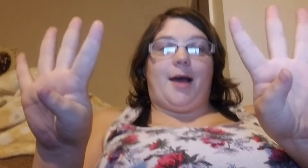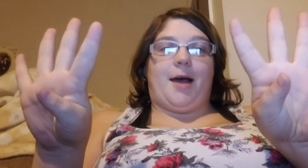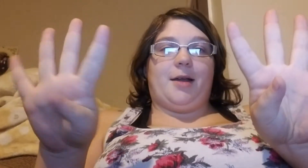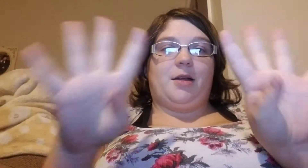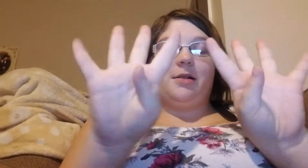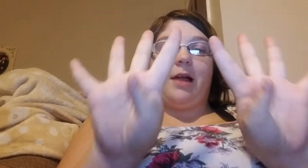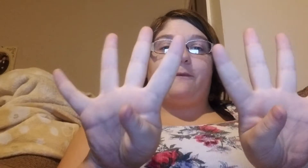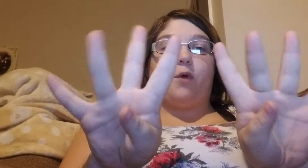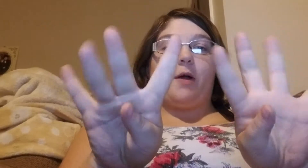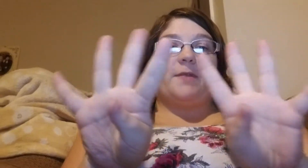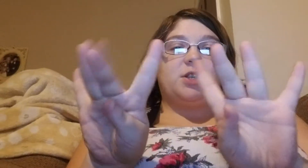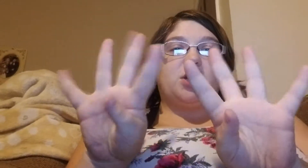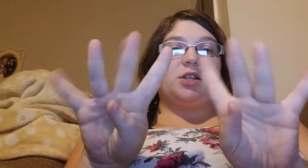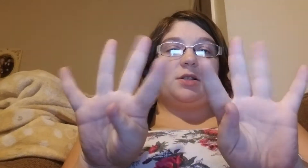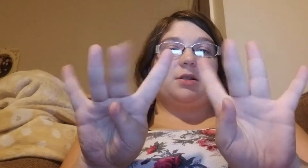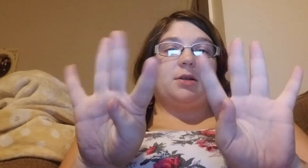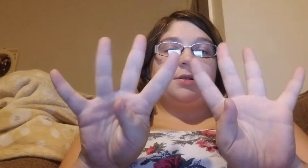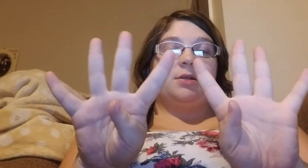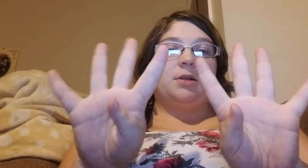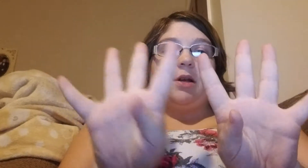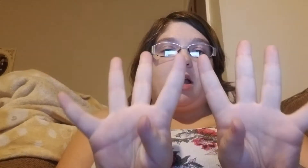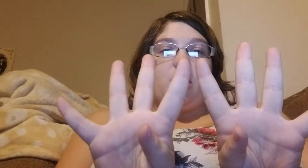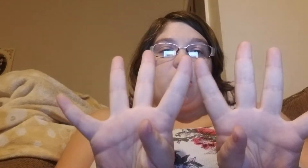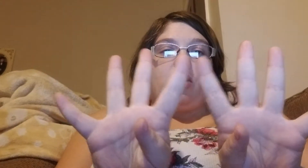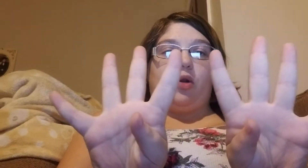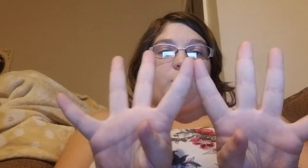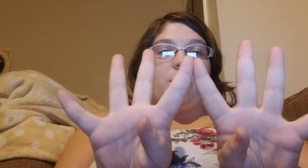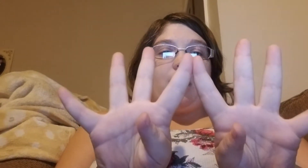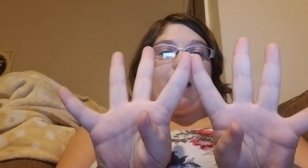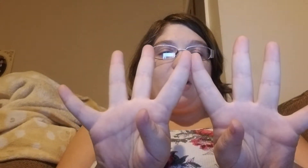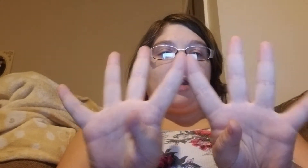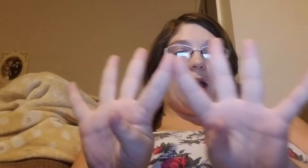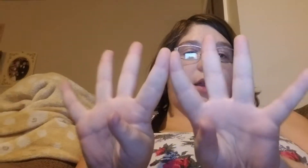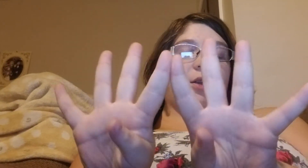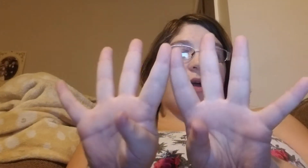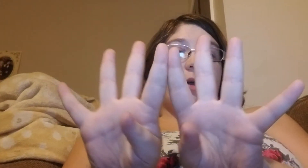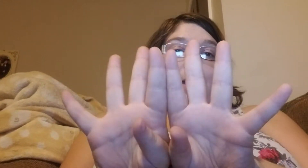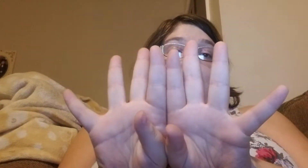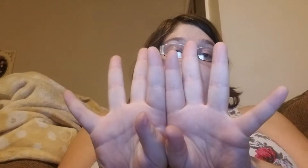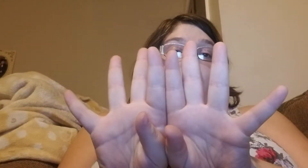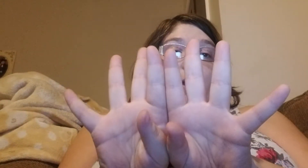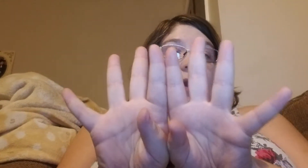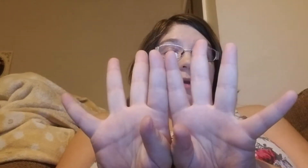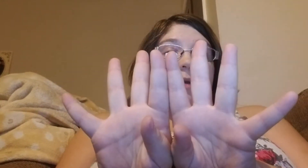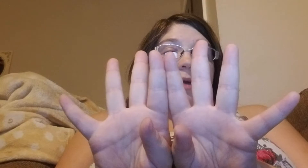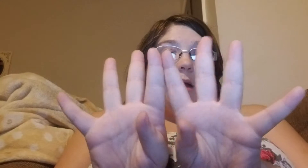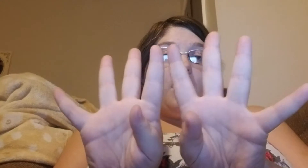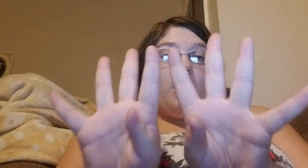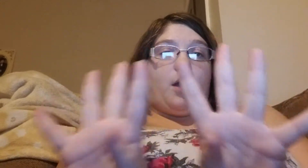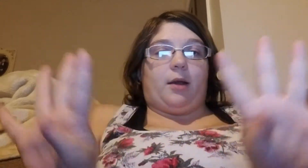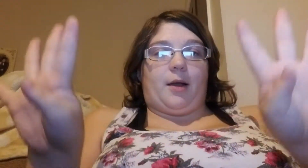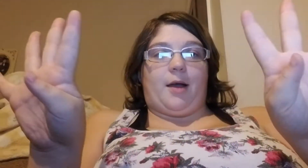Hanukkah. It's like 4 fingers. You do it together like a little candle thing. Hanukkah.